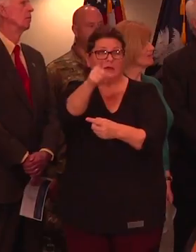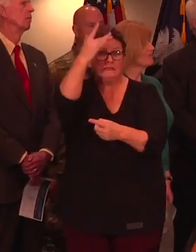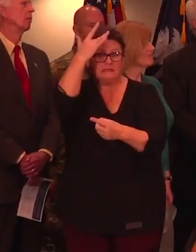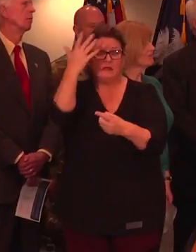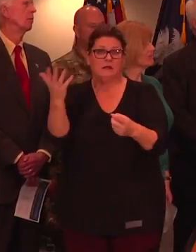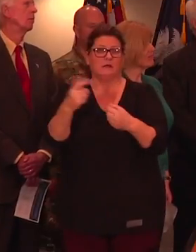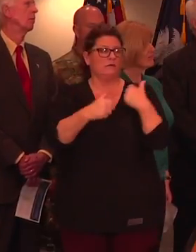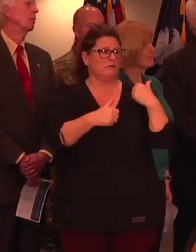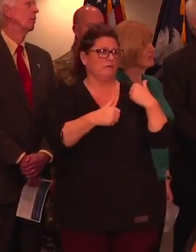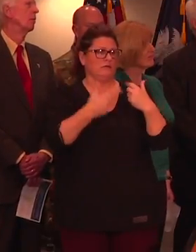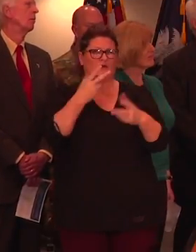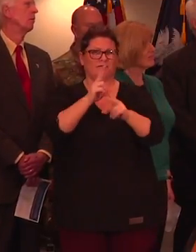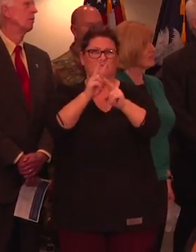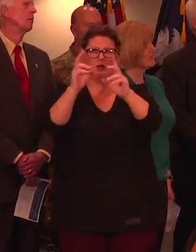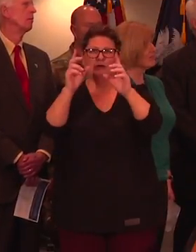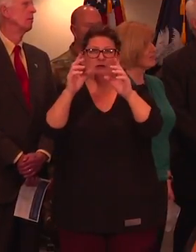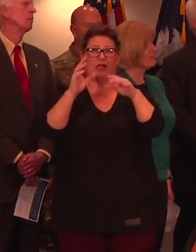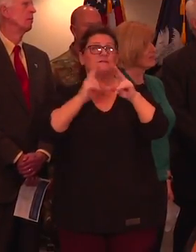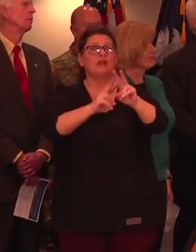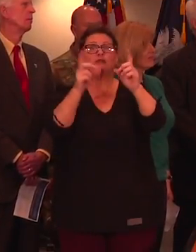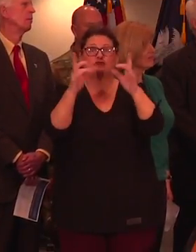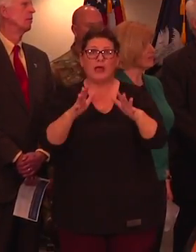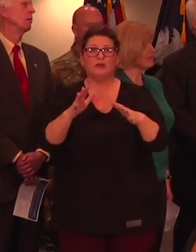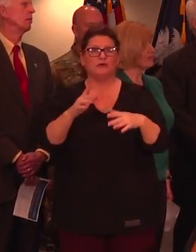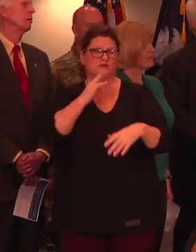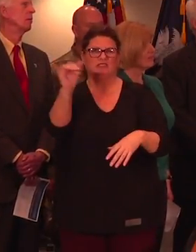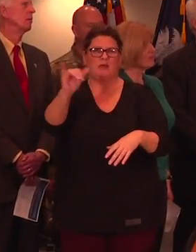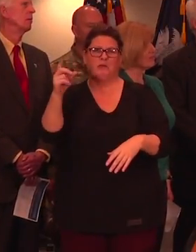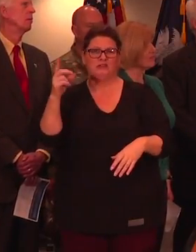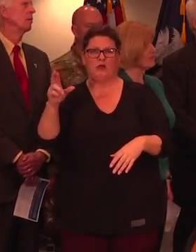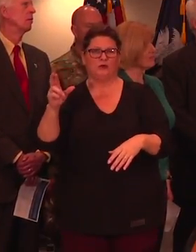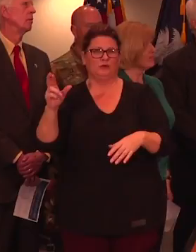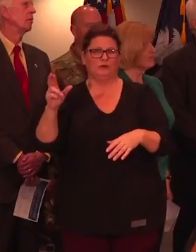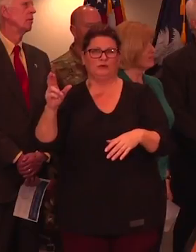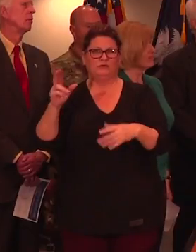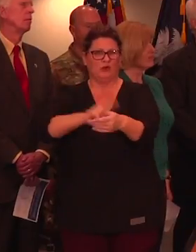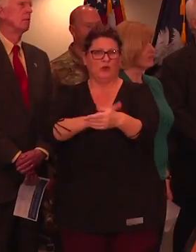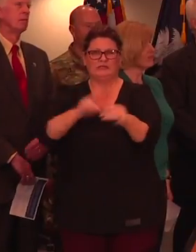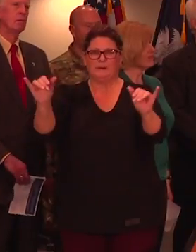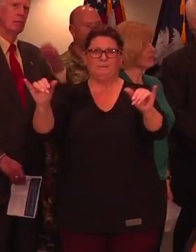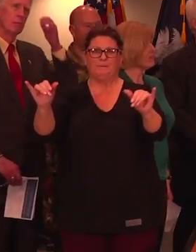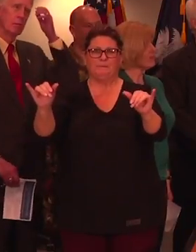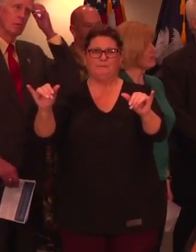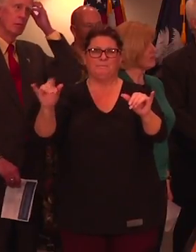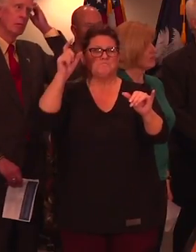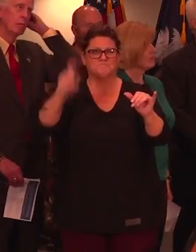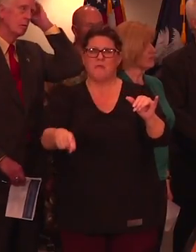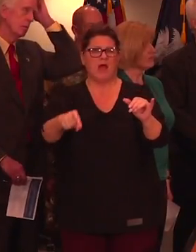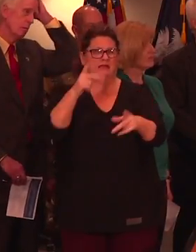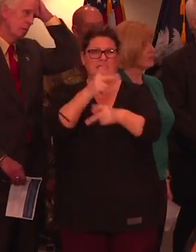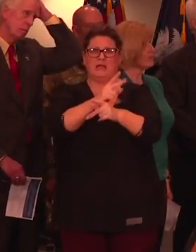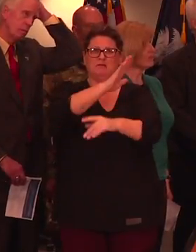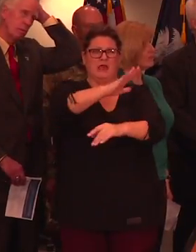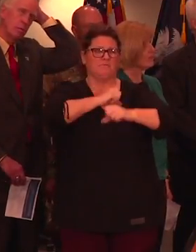Well, funeral directors, like healthcare providers, are advised to always maintain universal precautions.